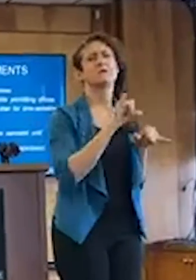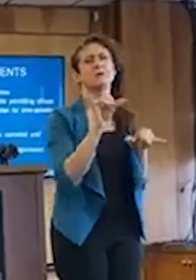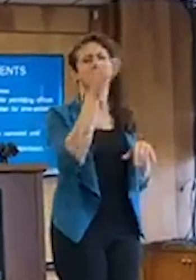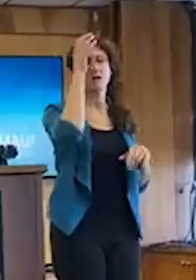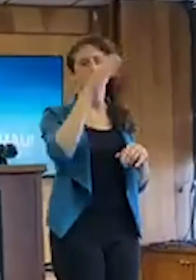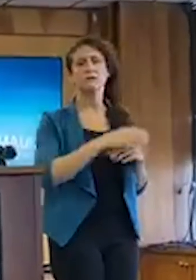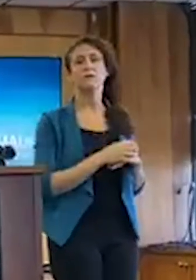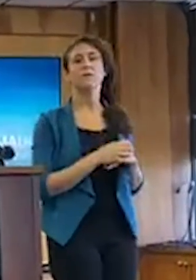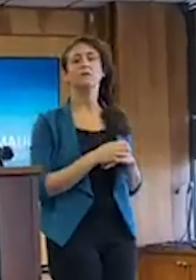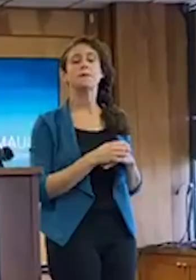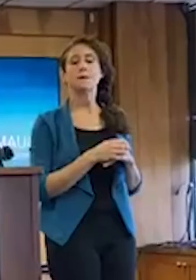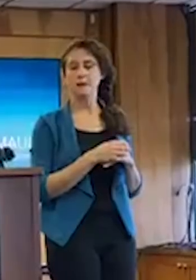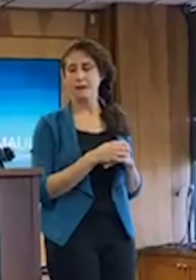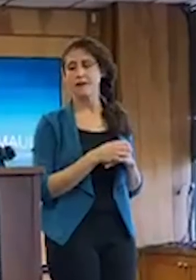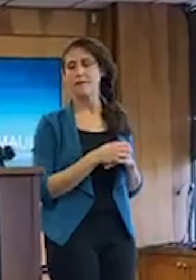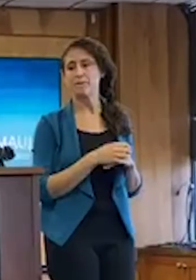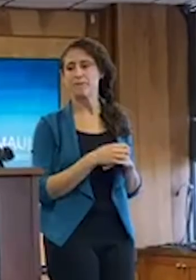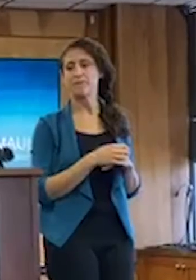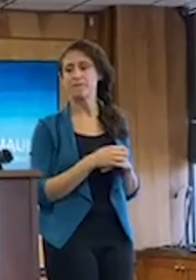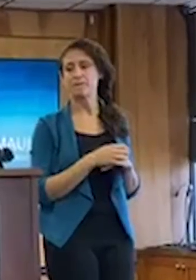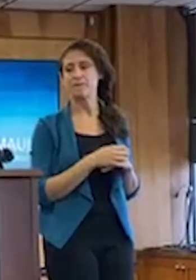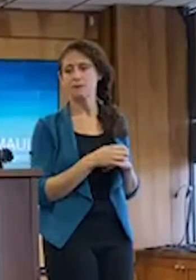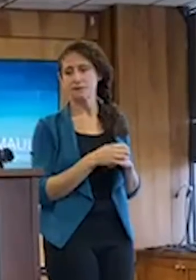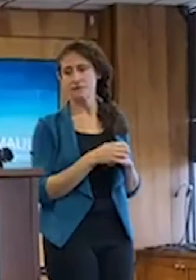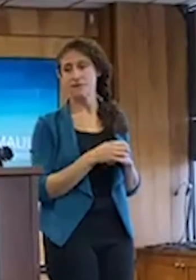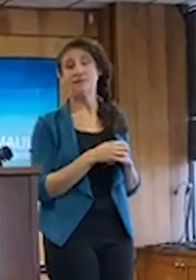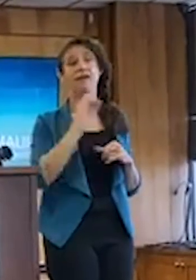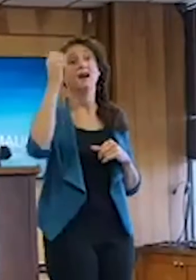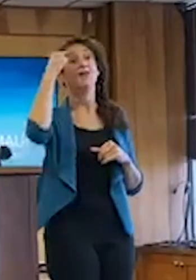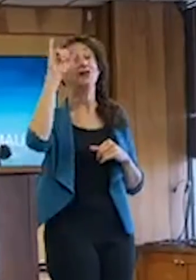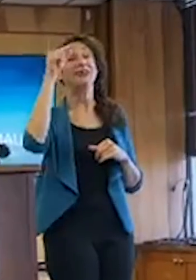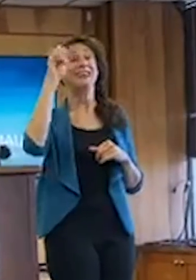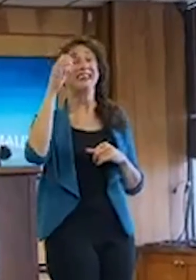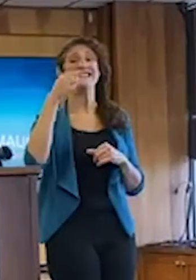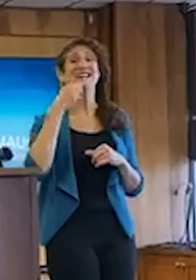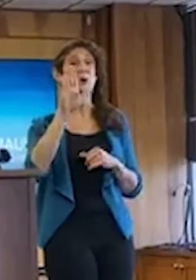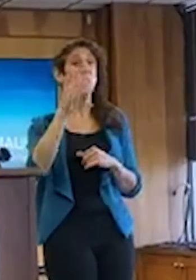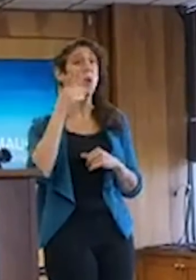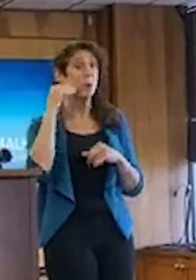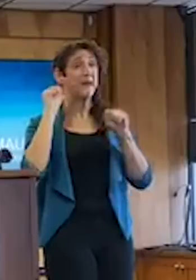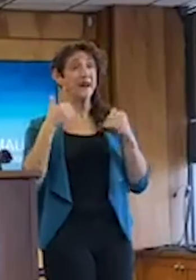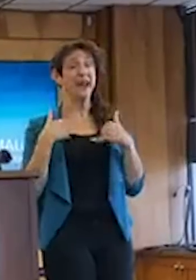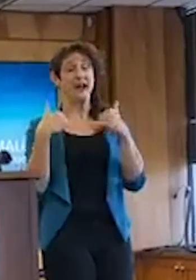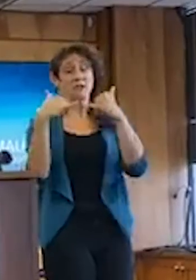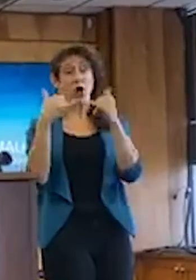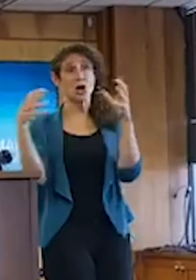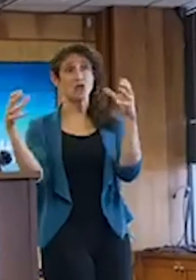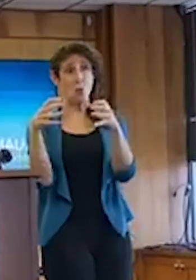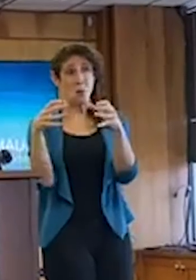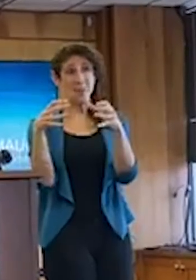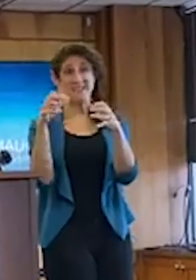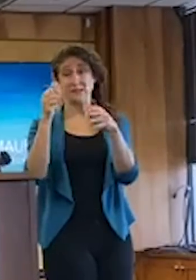Iggy, that allows less than 10 people. In other words, whatever rules are out there, I want them